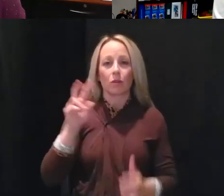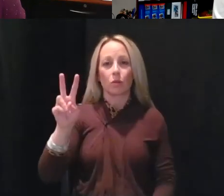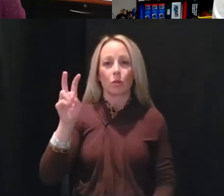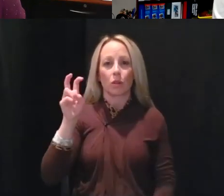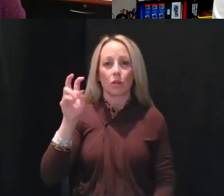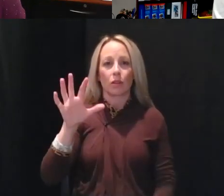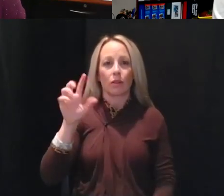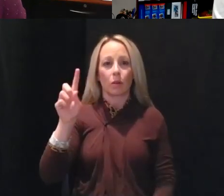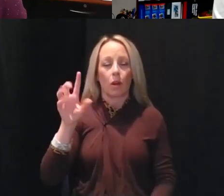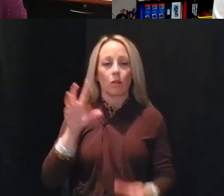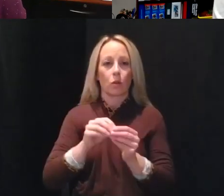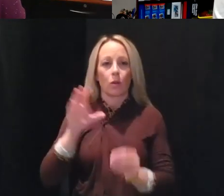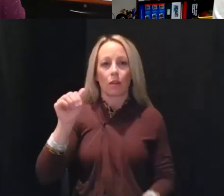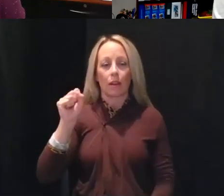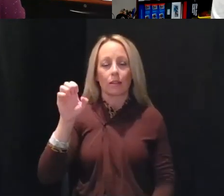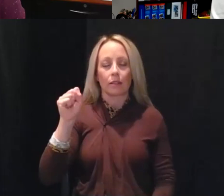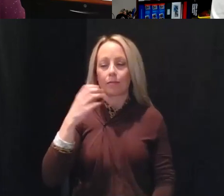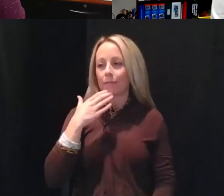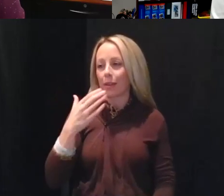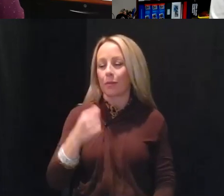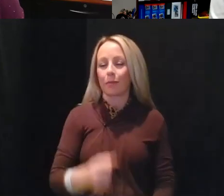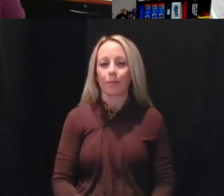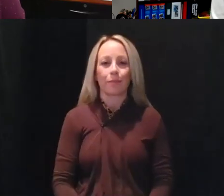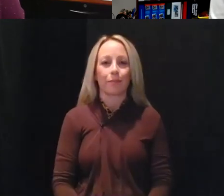4,251 total cases. Thank you.